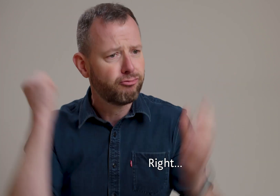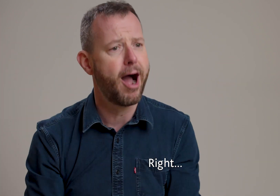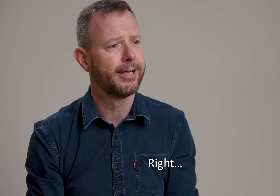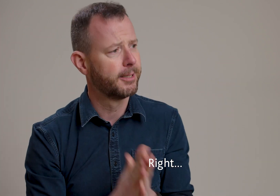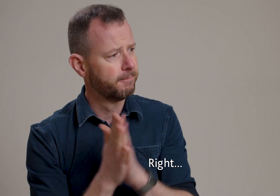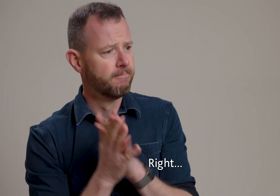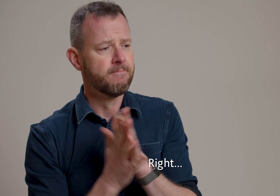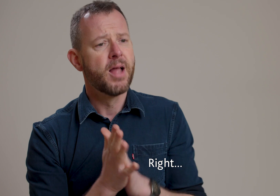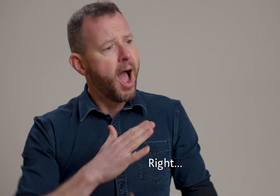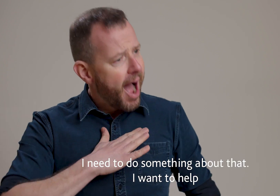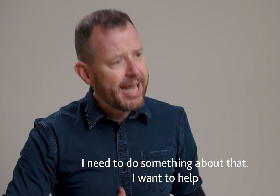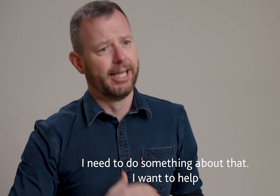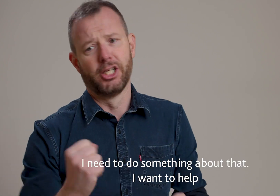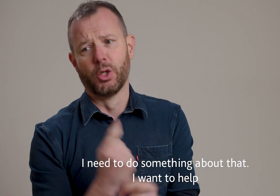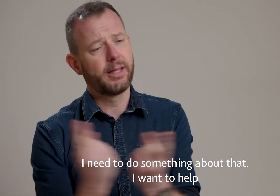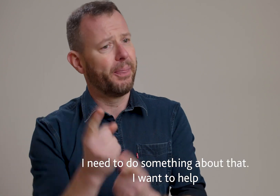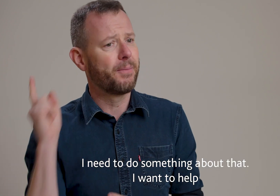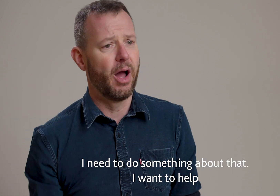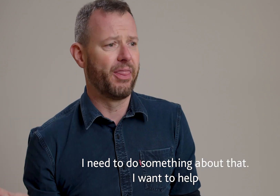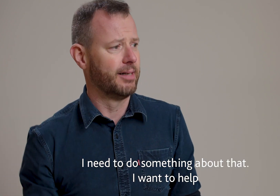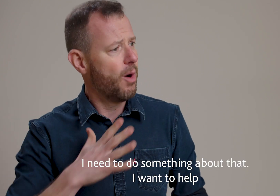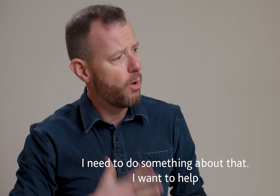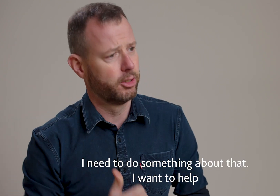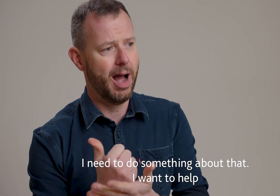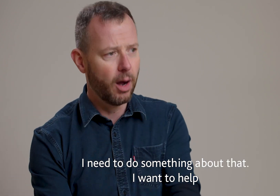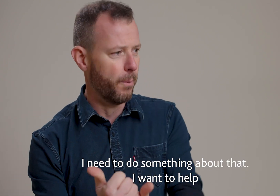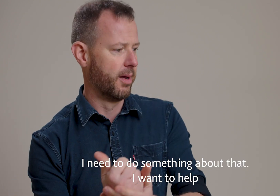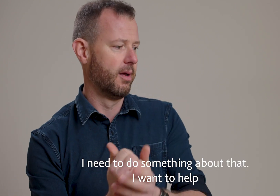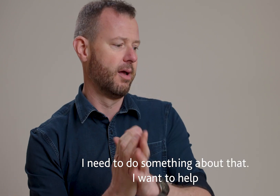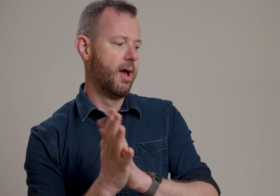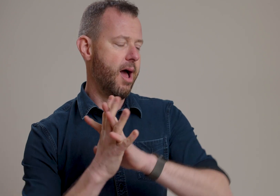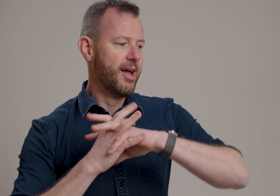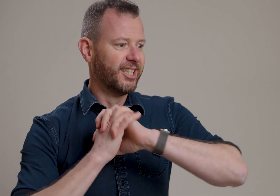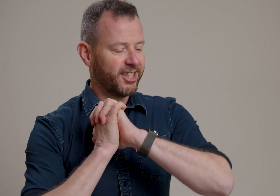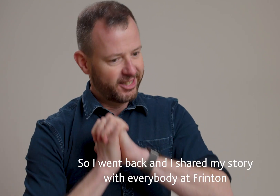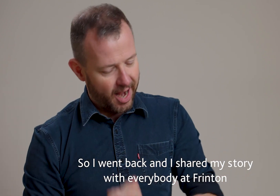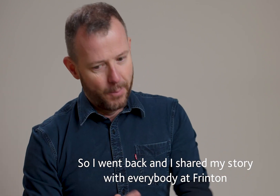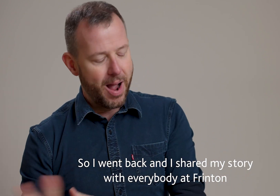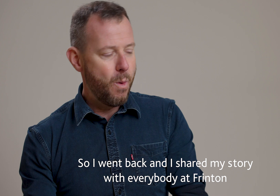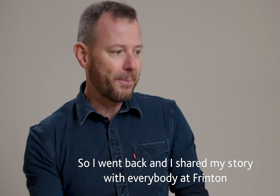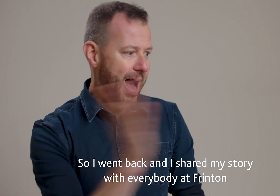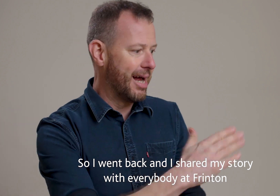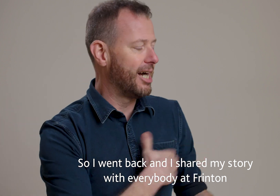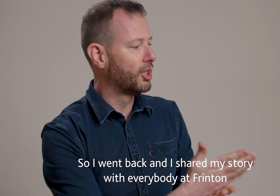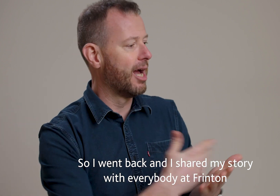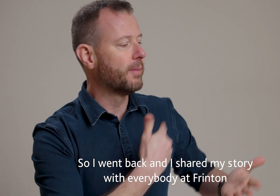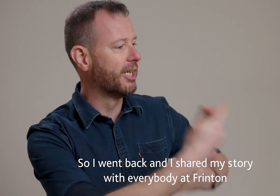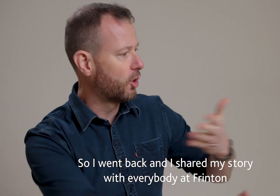last. I need to do something like that. I want to help. Don't know what the hell's doing my